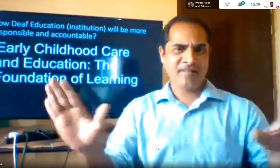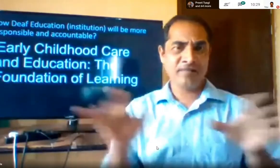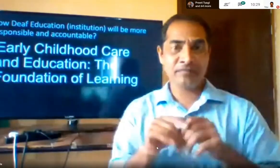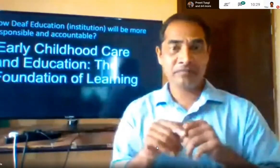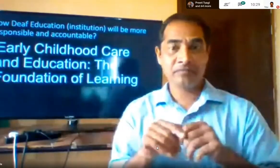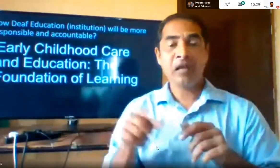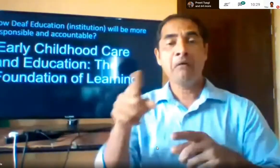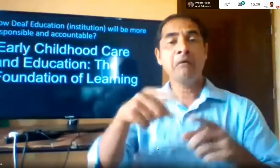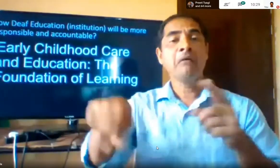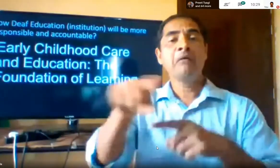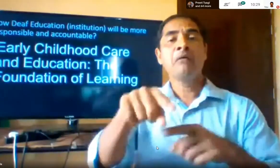in India.